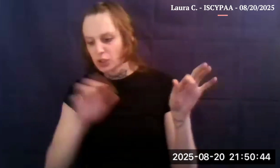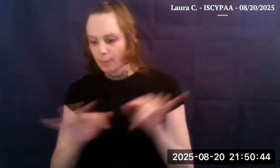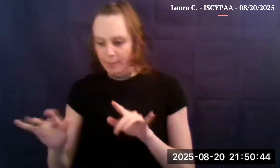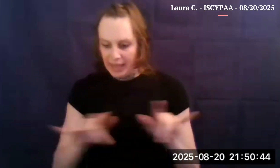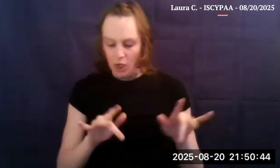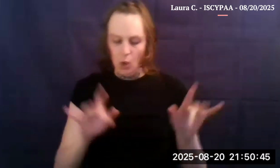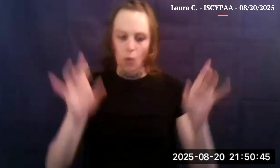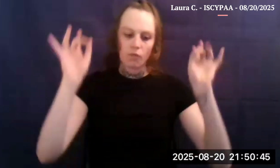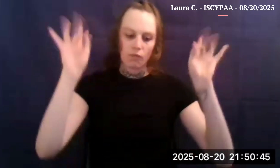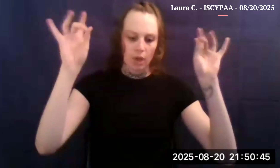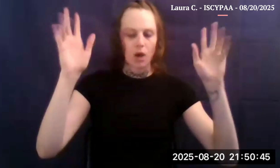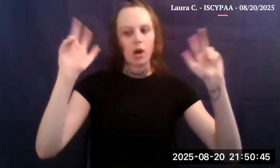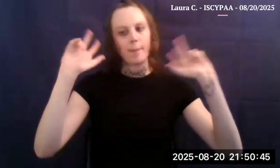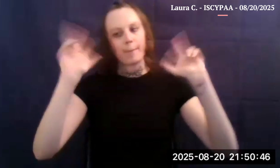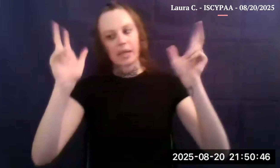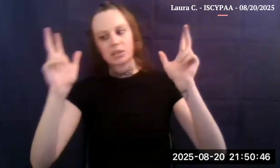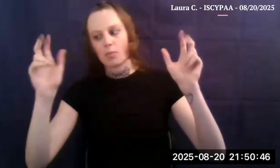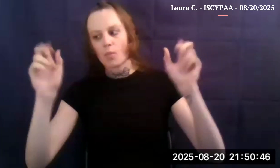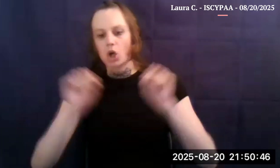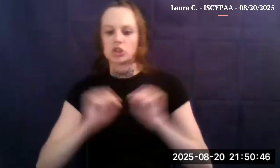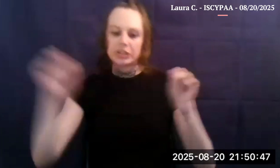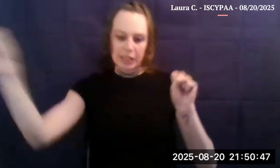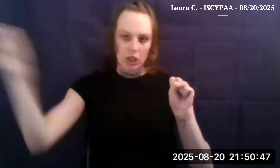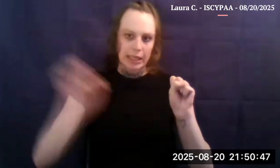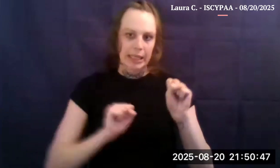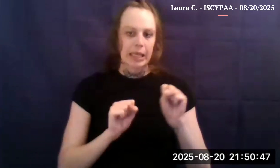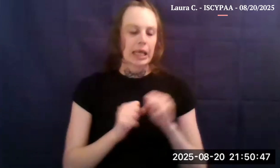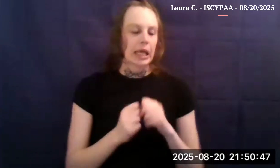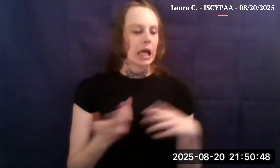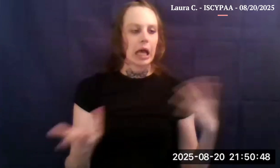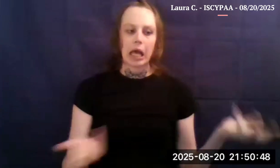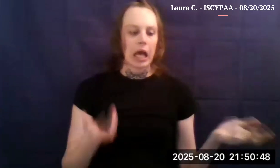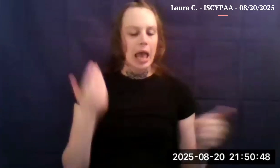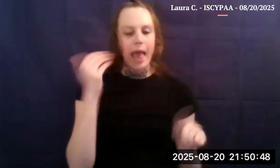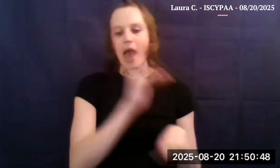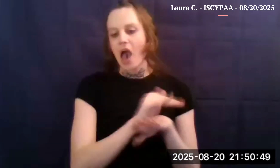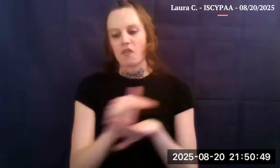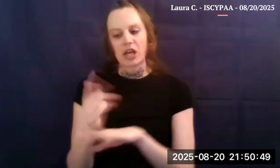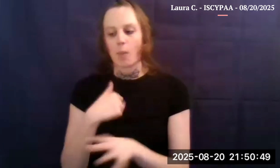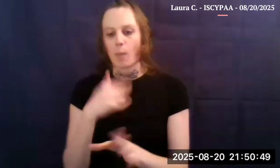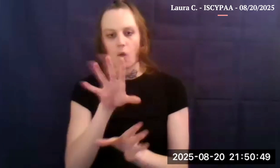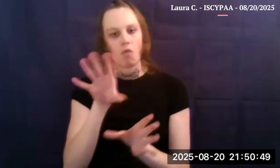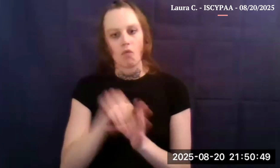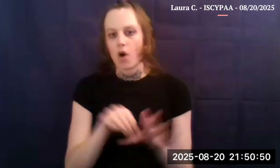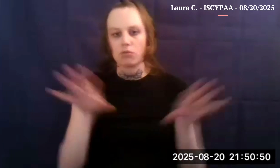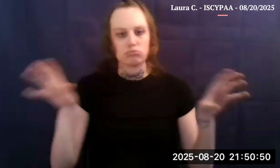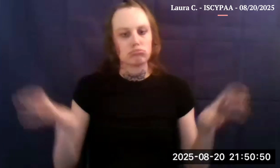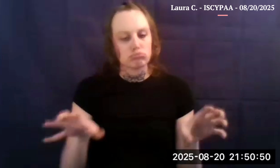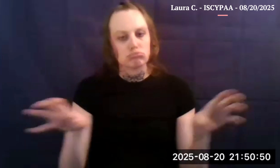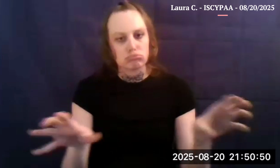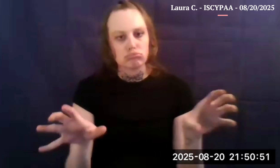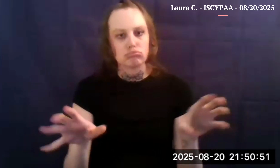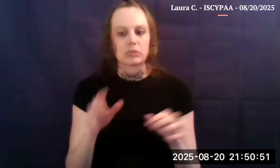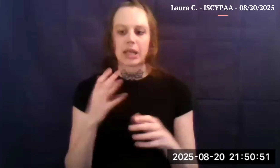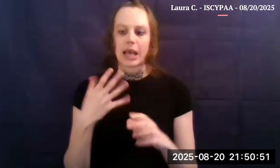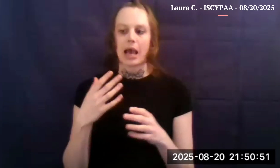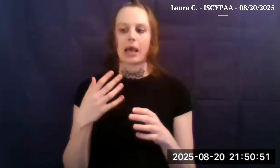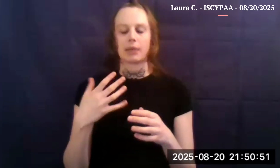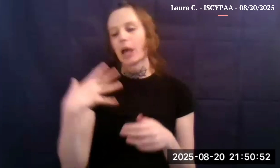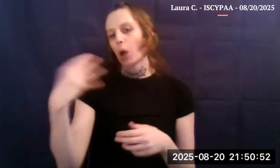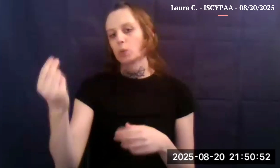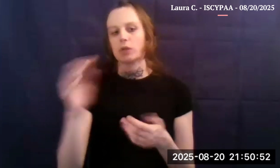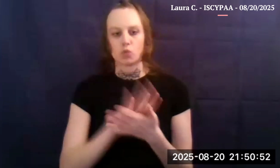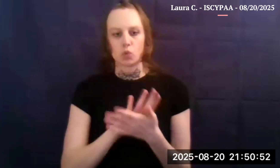basketball, cheerleading. I mean, every night of the week, I was always in some type of activity and I always had something to